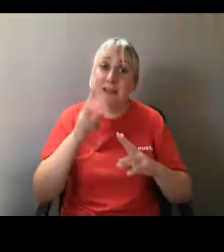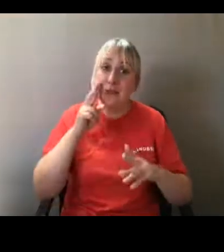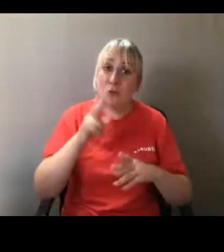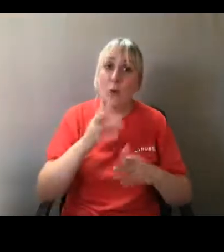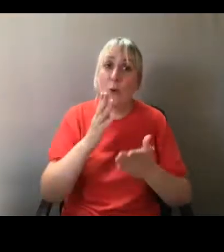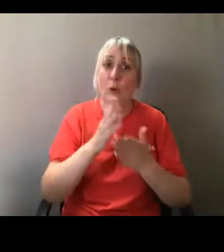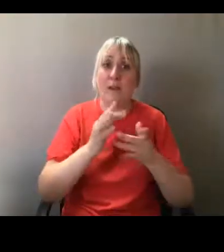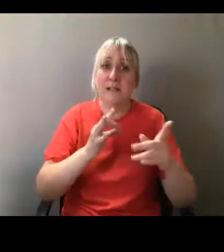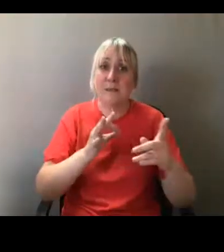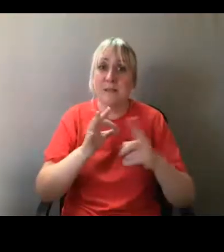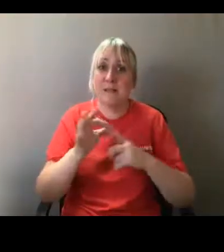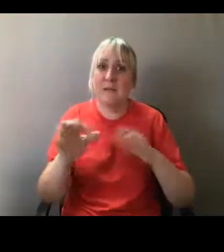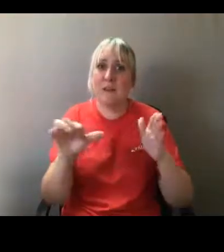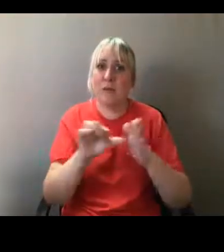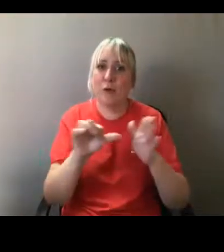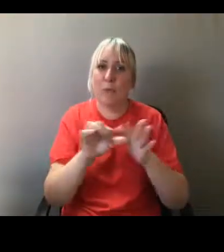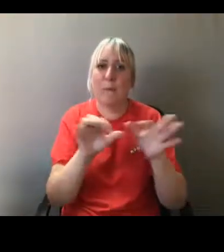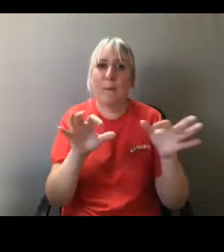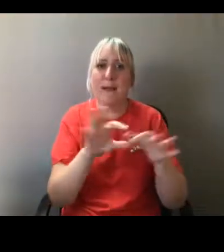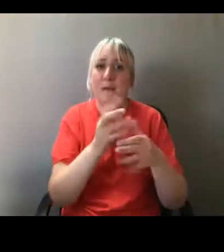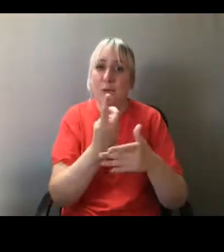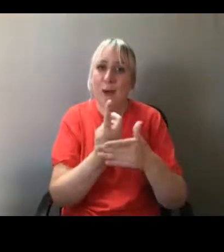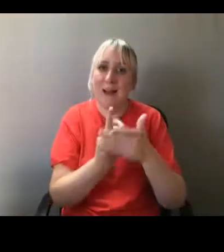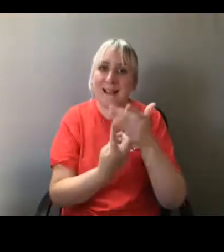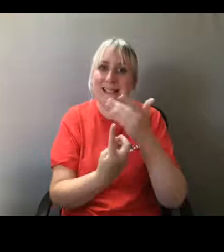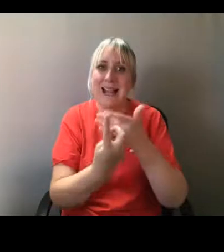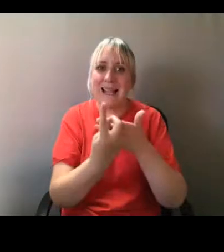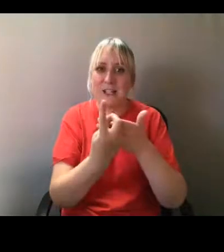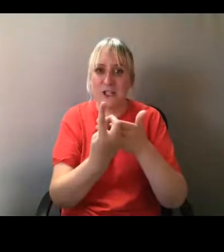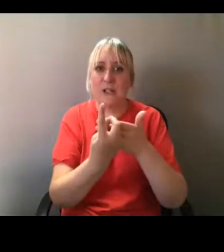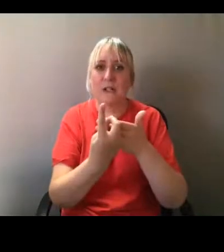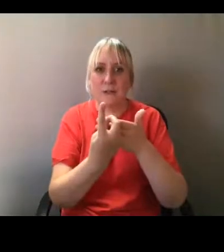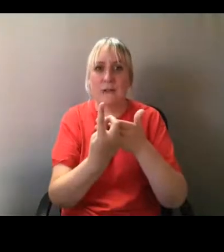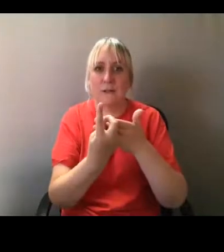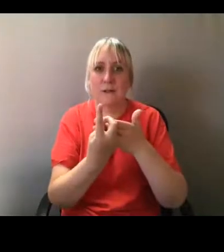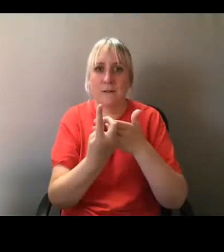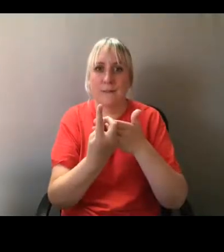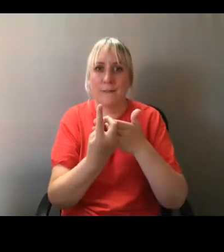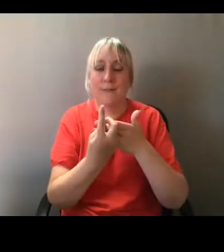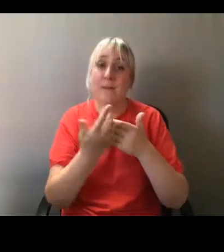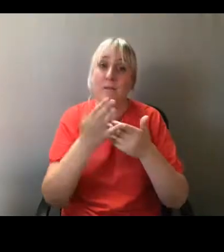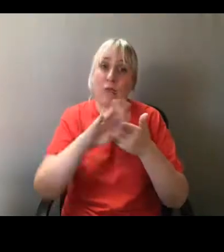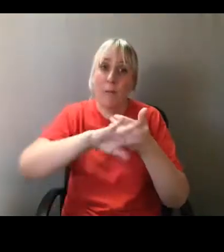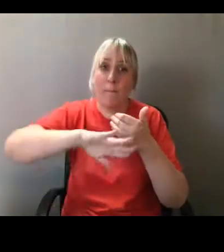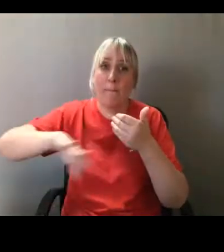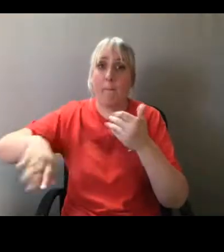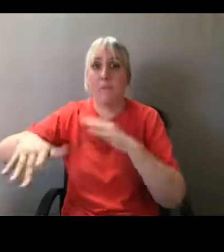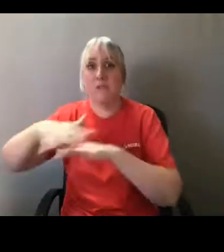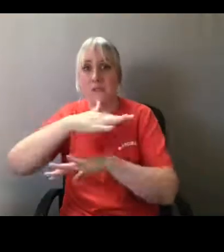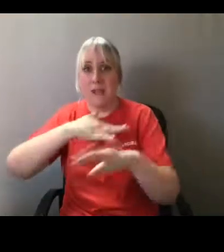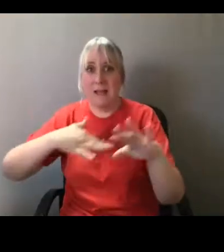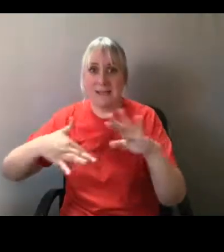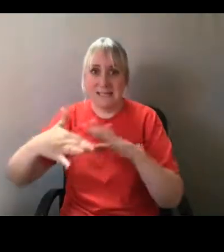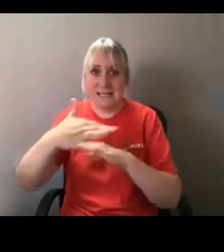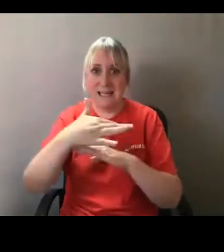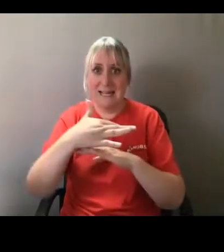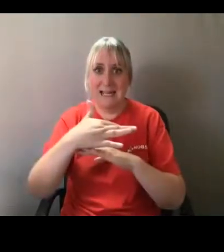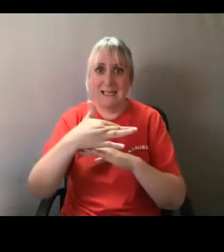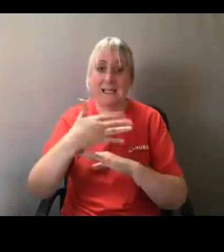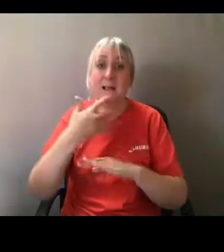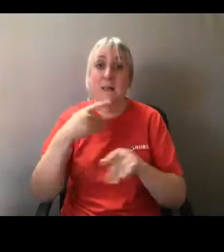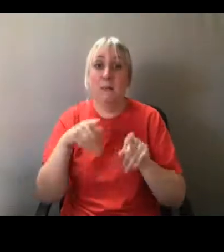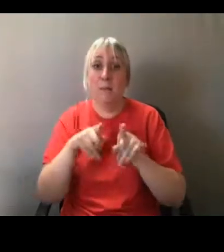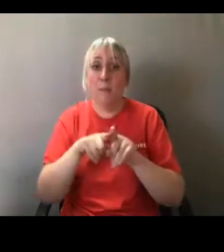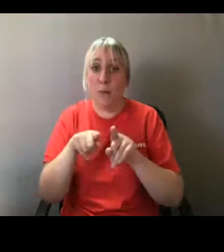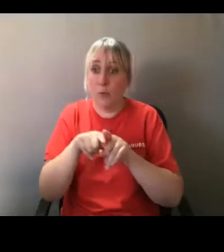in isolation from the totality of the society